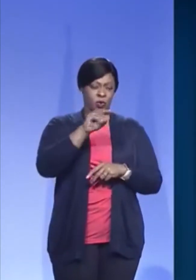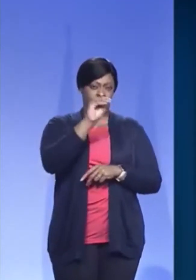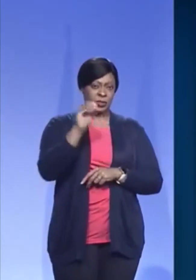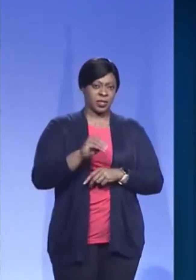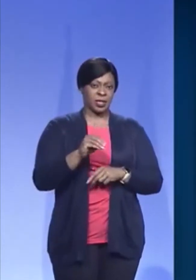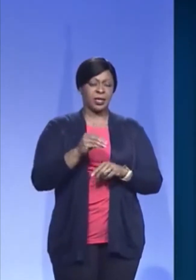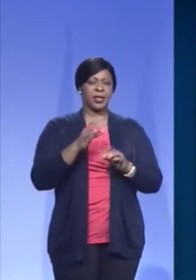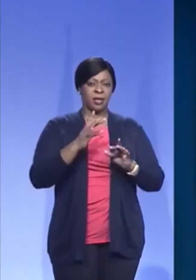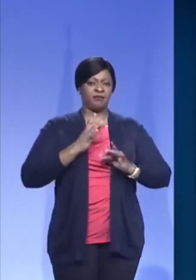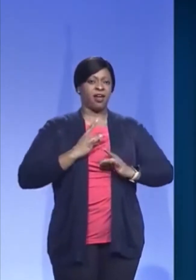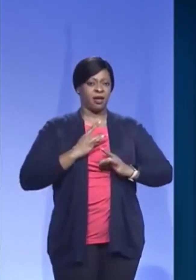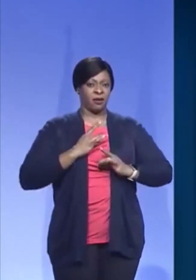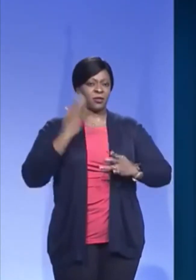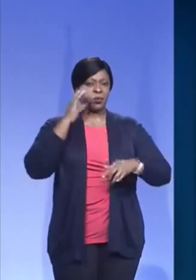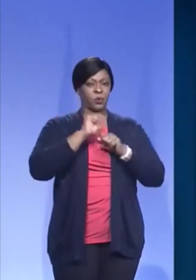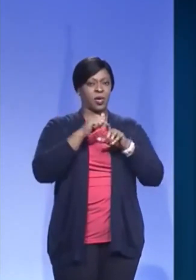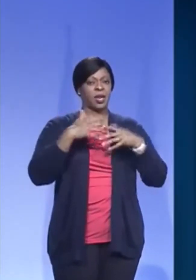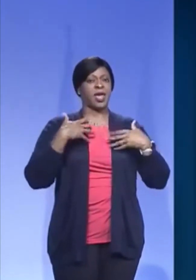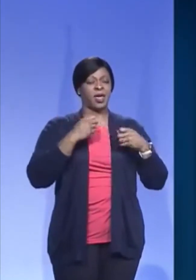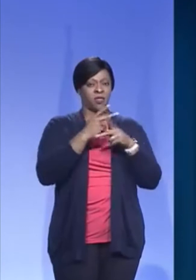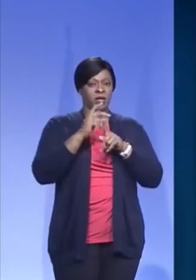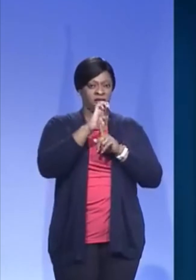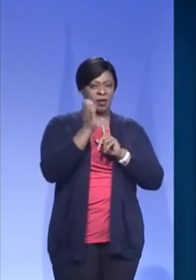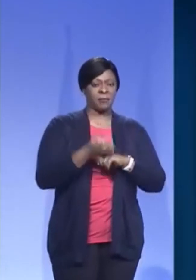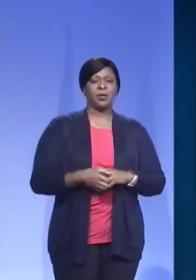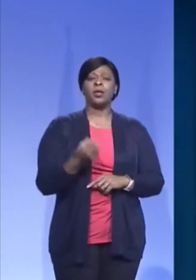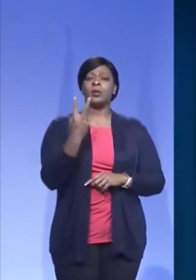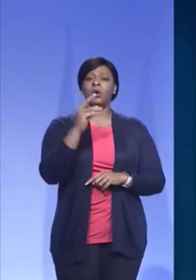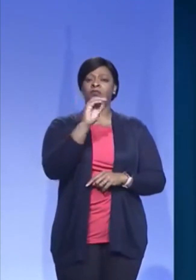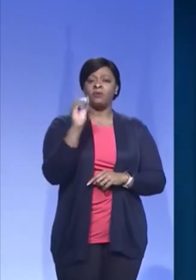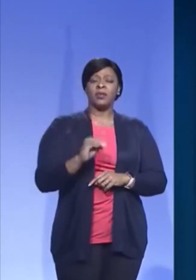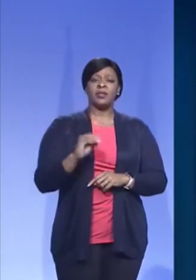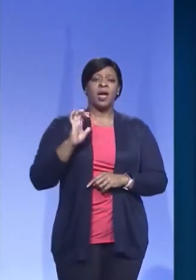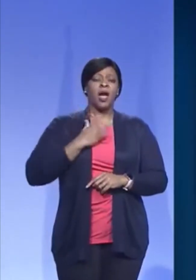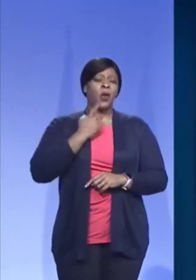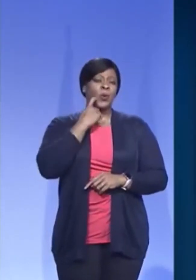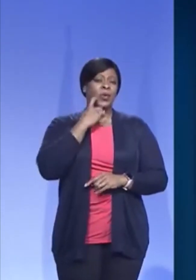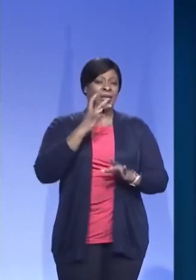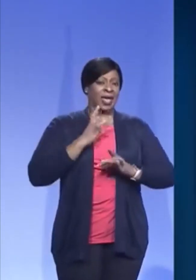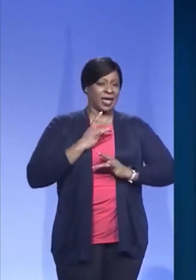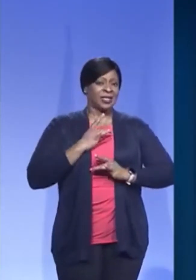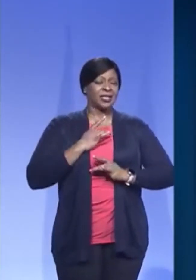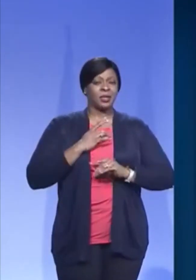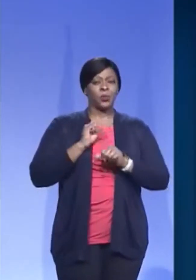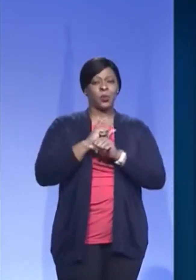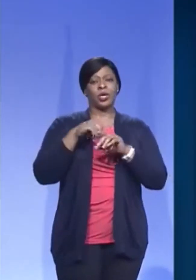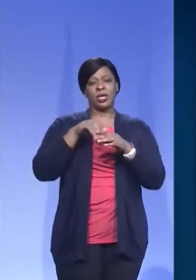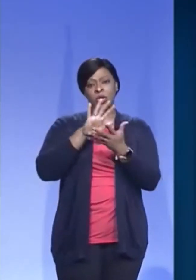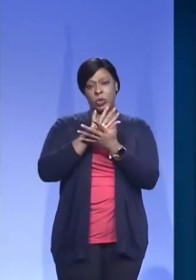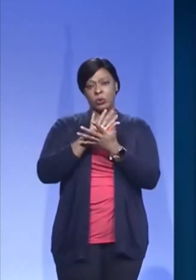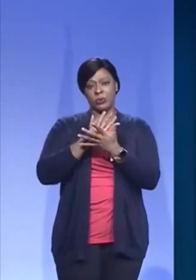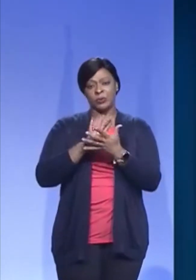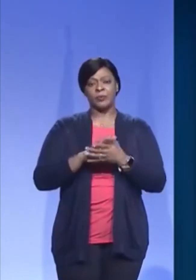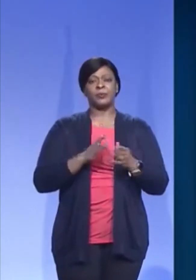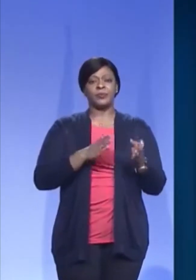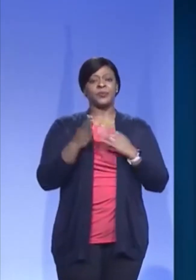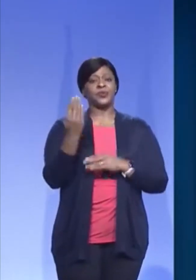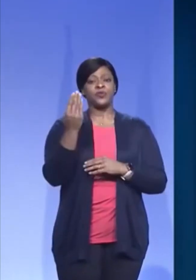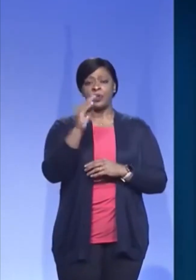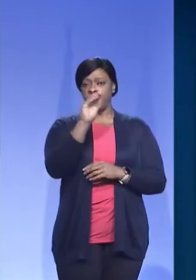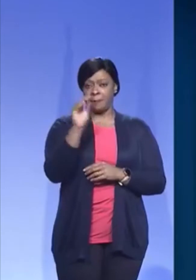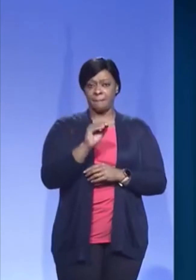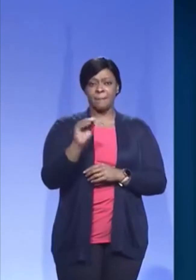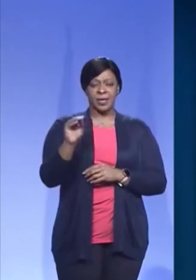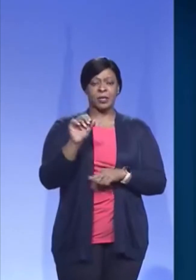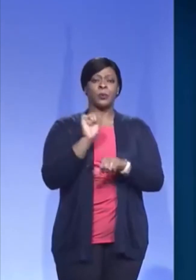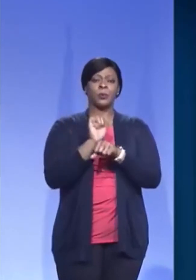cases report working in a healthcare setting. 12% of our recent cases have worked in school settings, and 14%